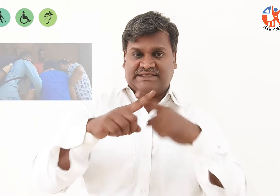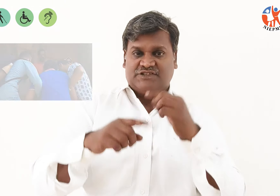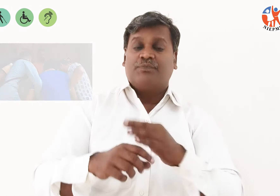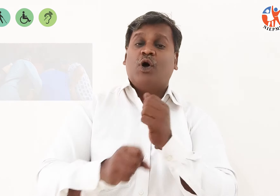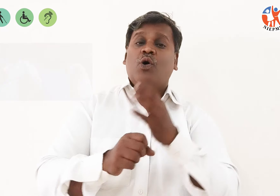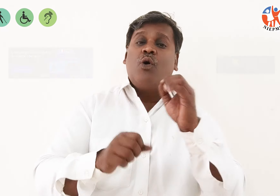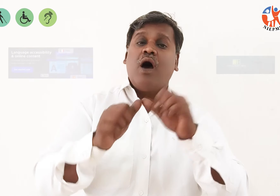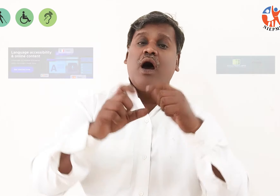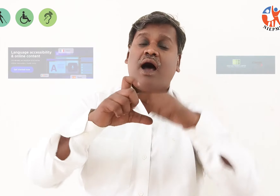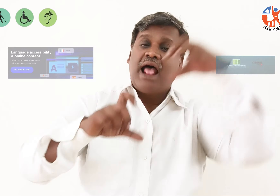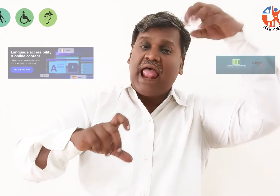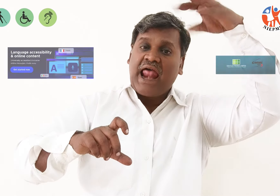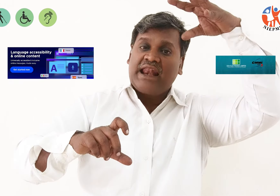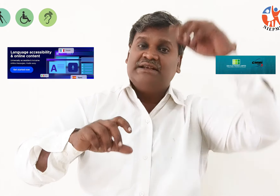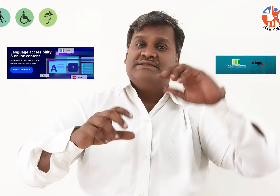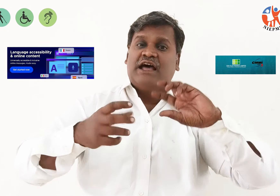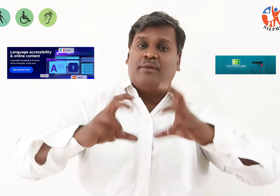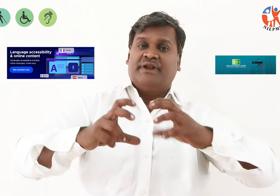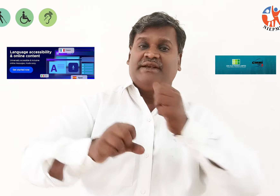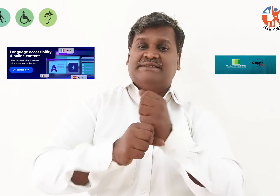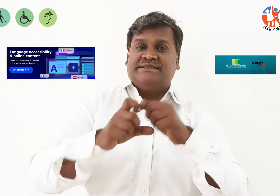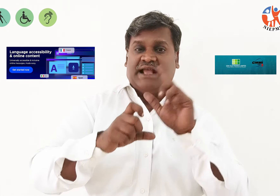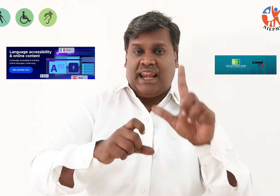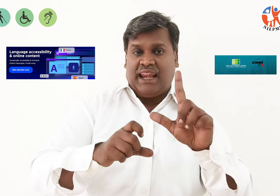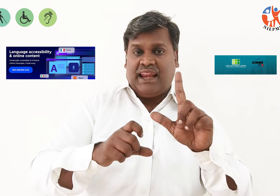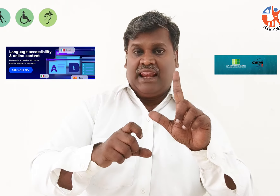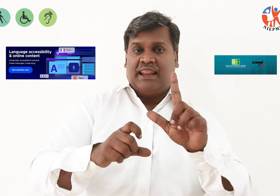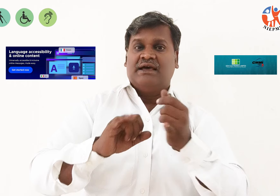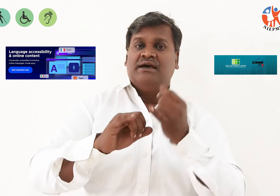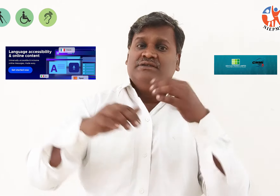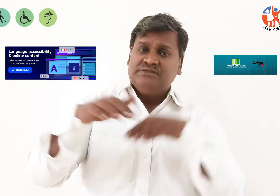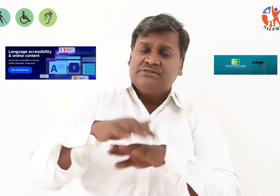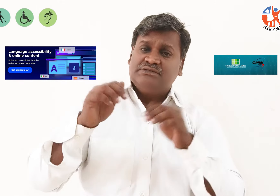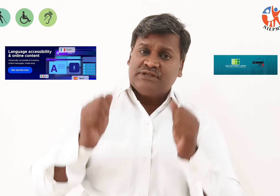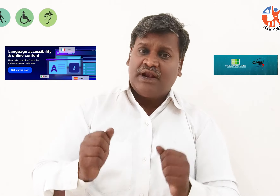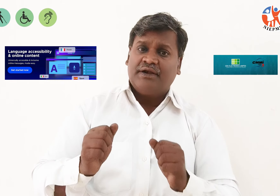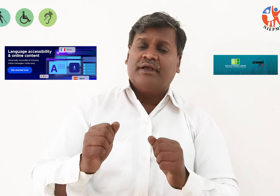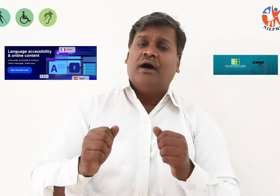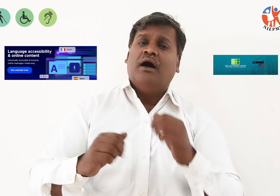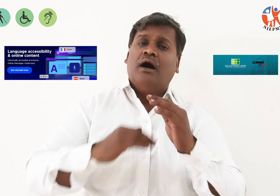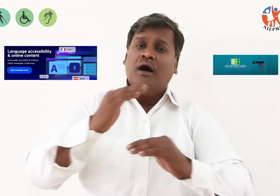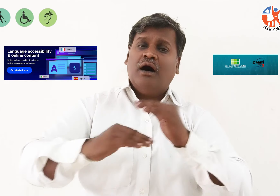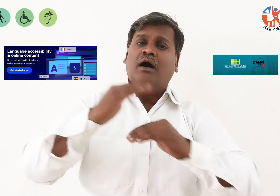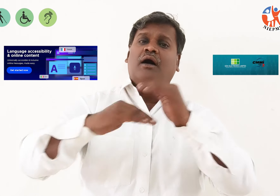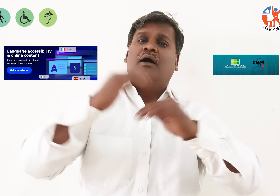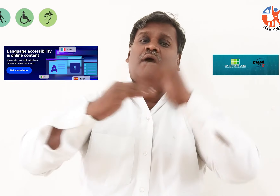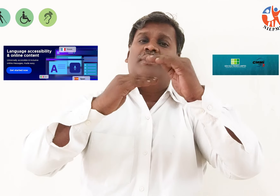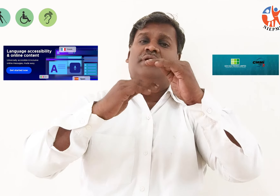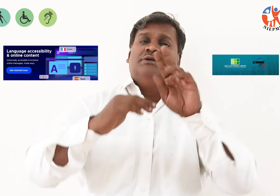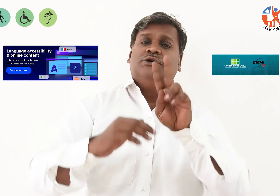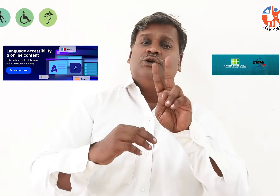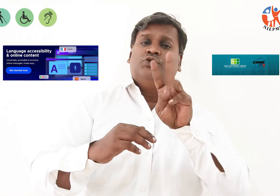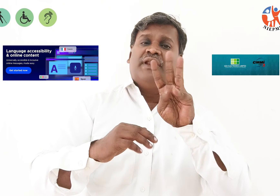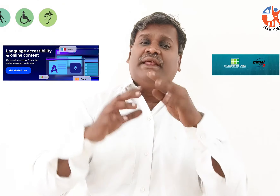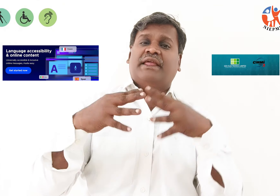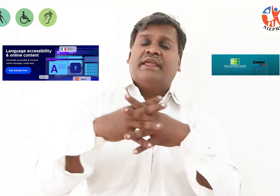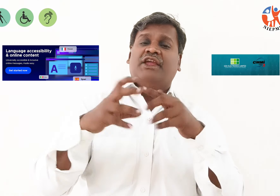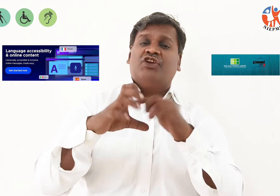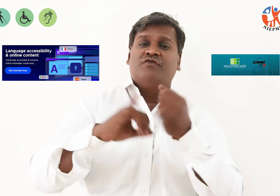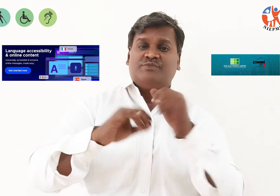Goa Electronics Limited has said to update 23 websites adding features such as multilingual features,